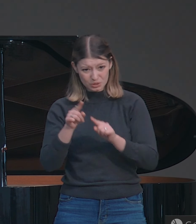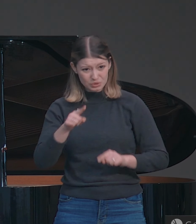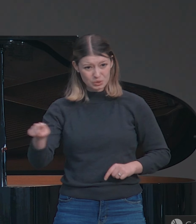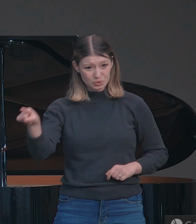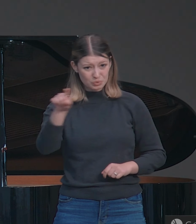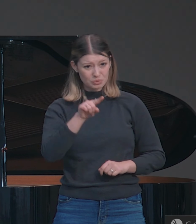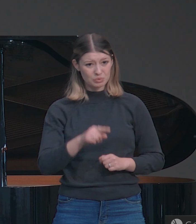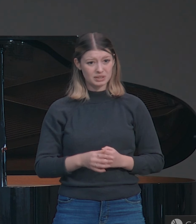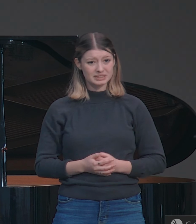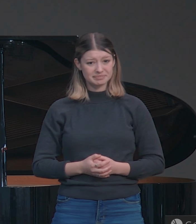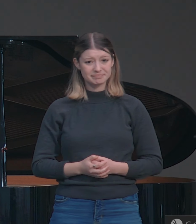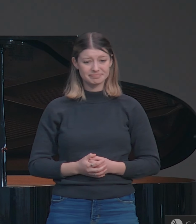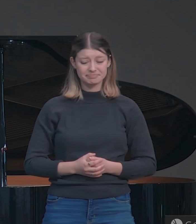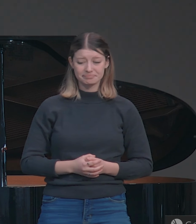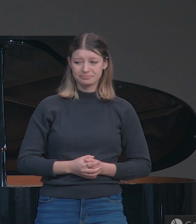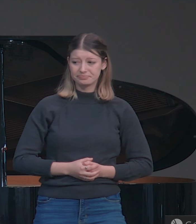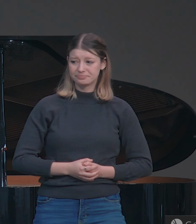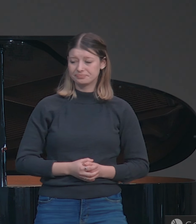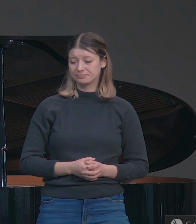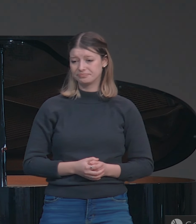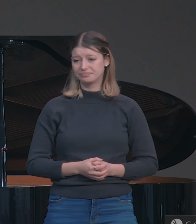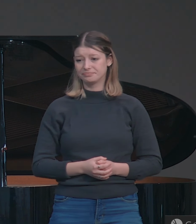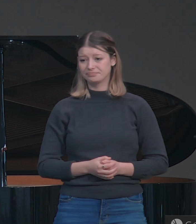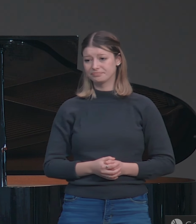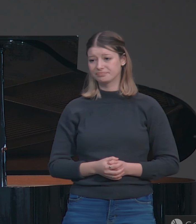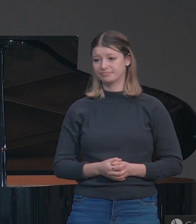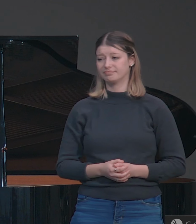Is that important to you?